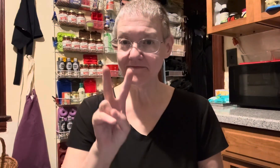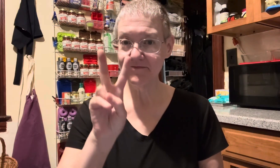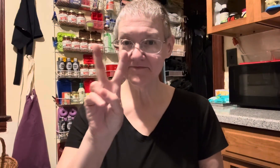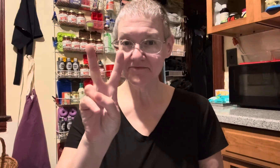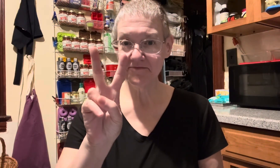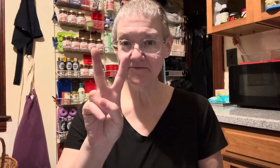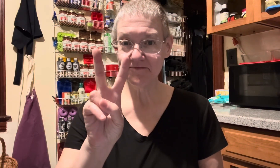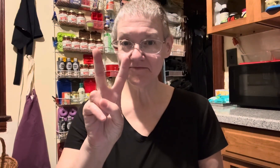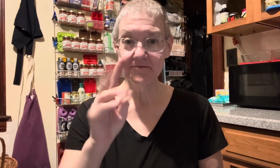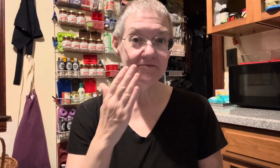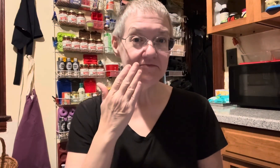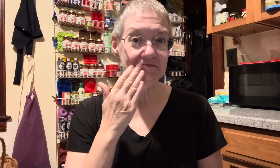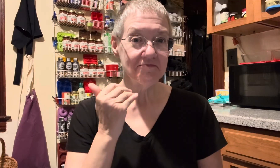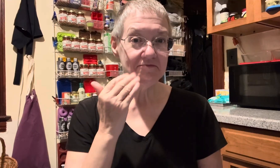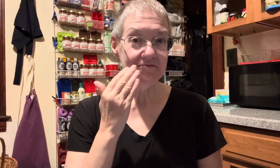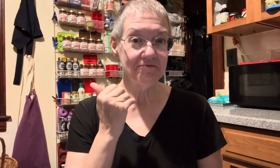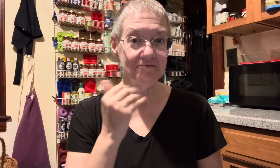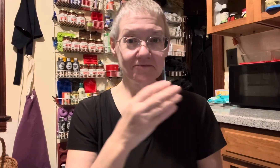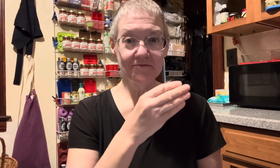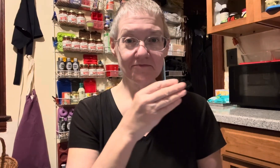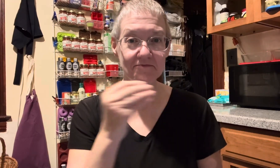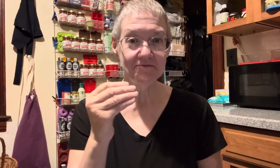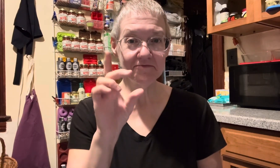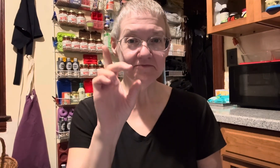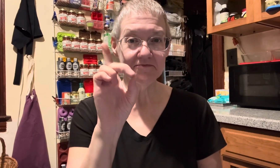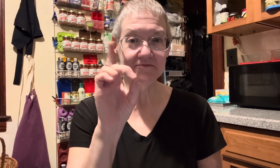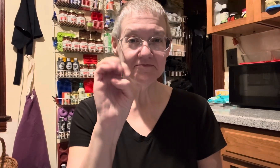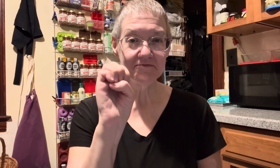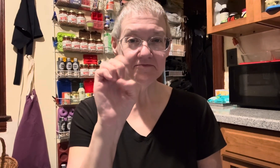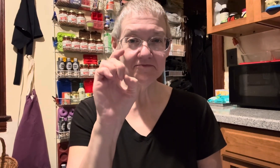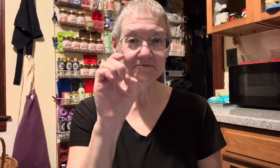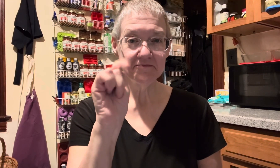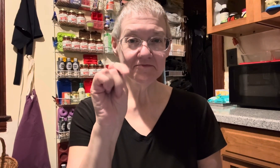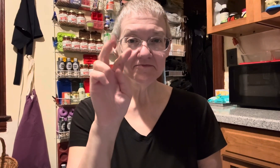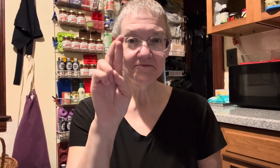I found two, sugar and dextrose.